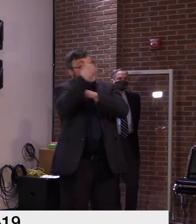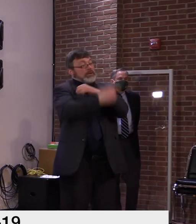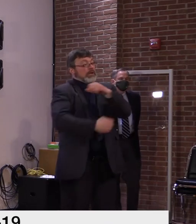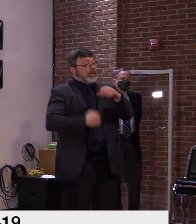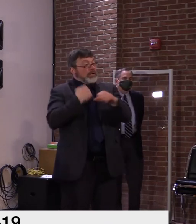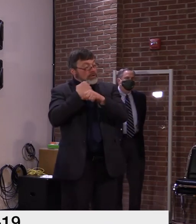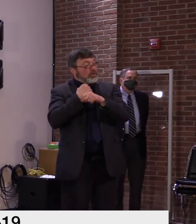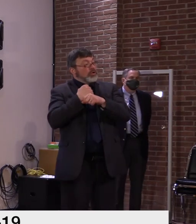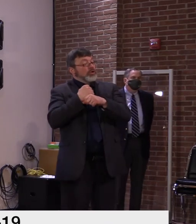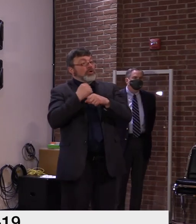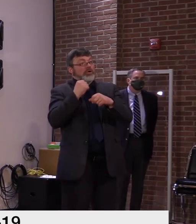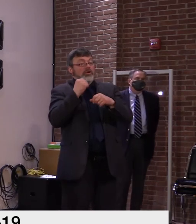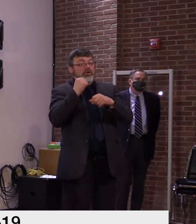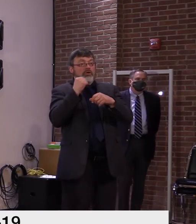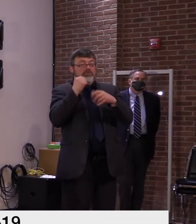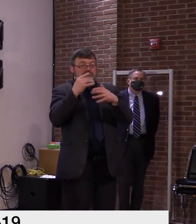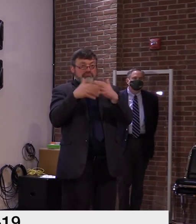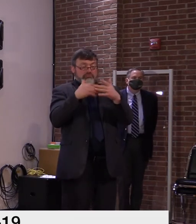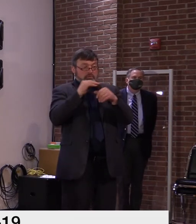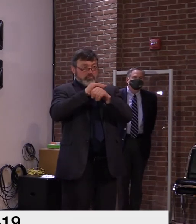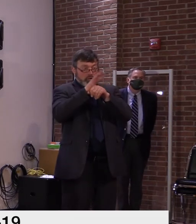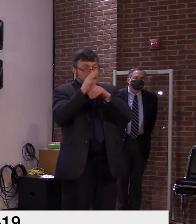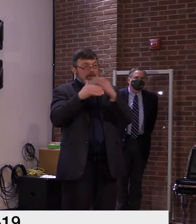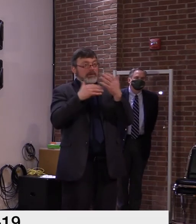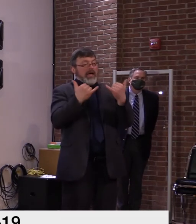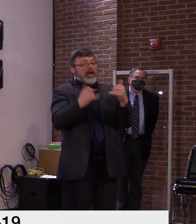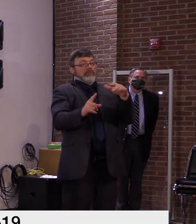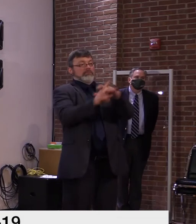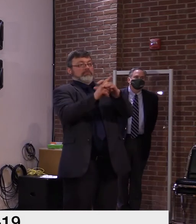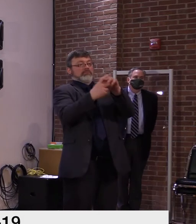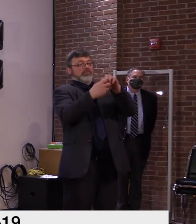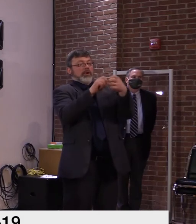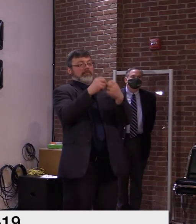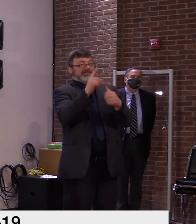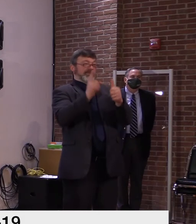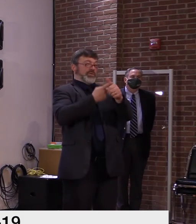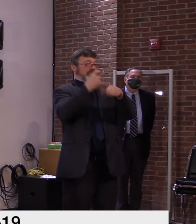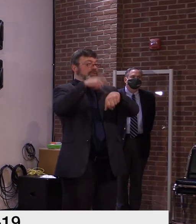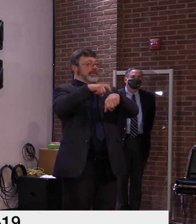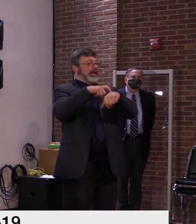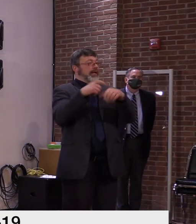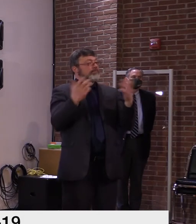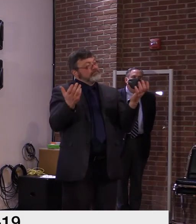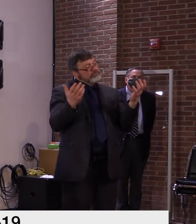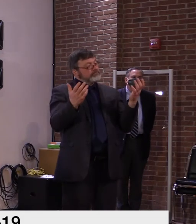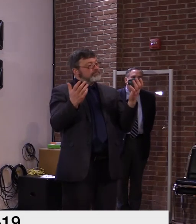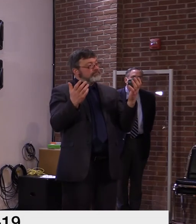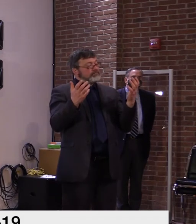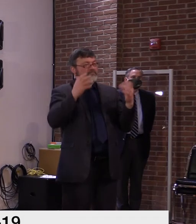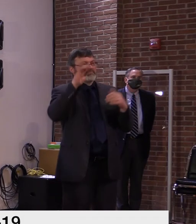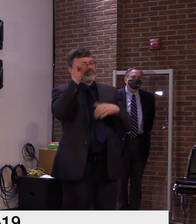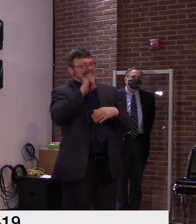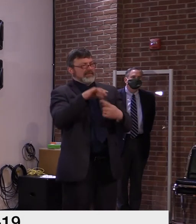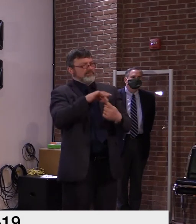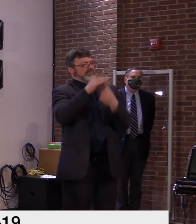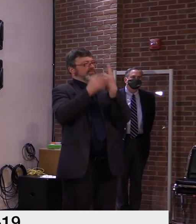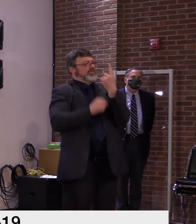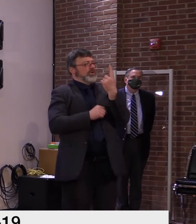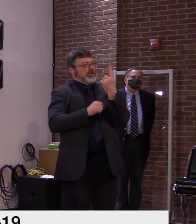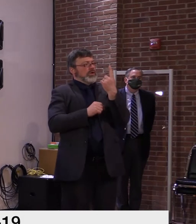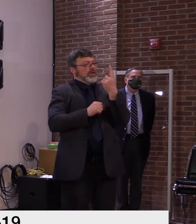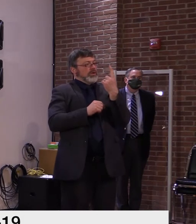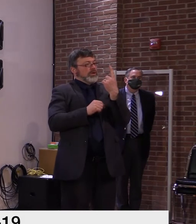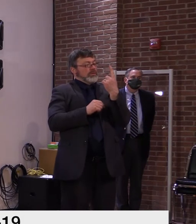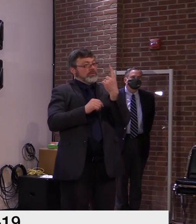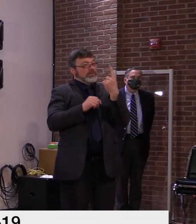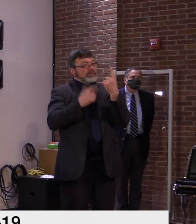right thing. And I want to, again, thank them for doing so. This is the only way we're going to get through this and get through